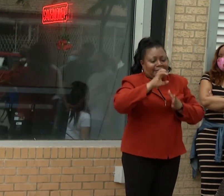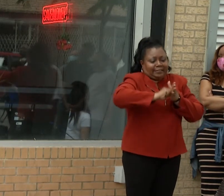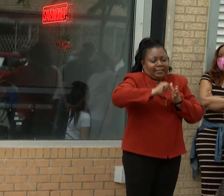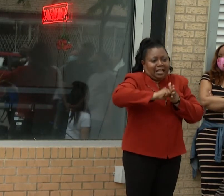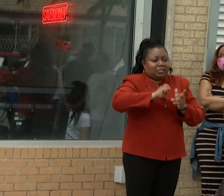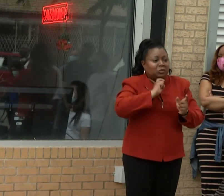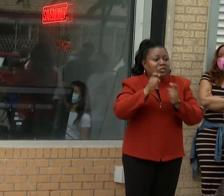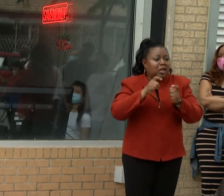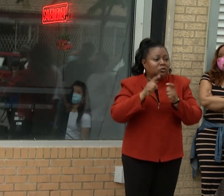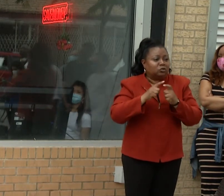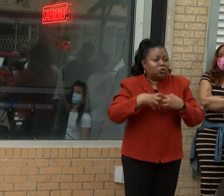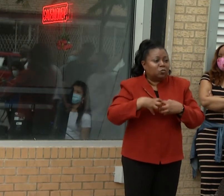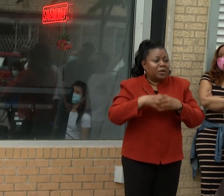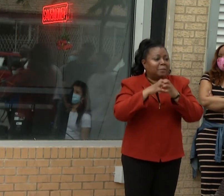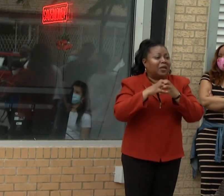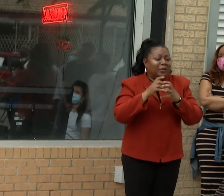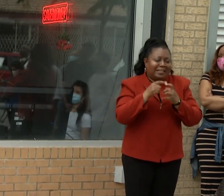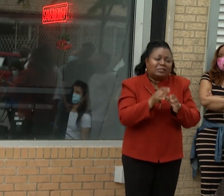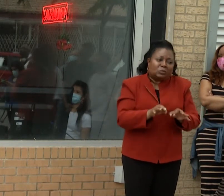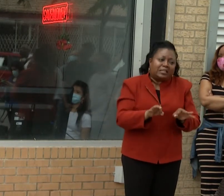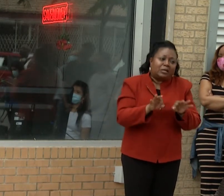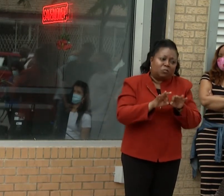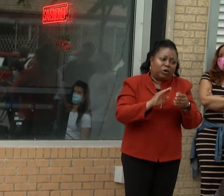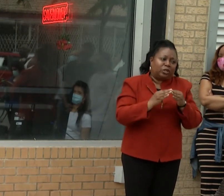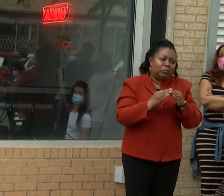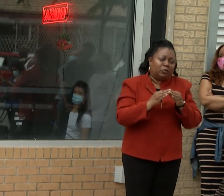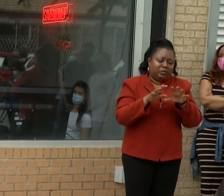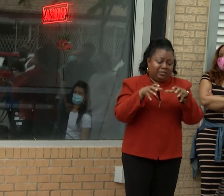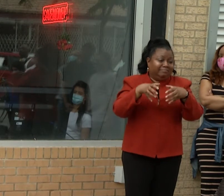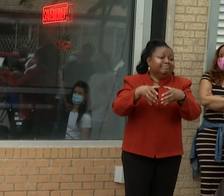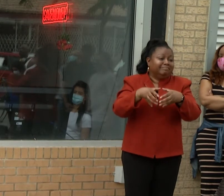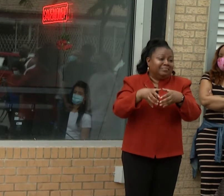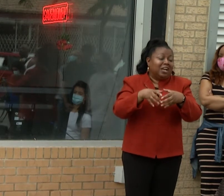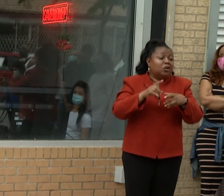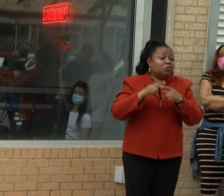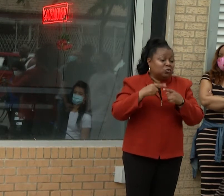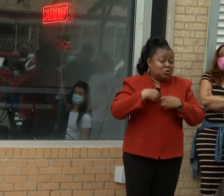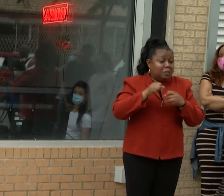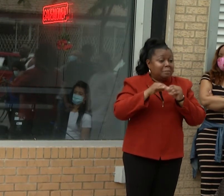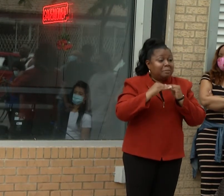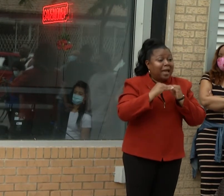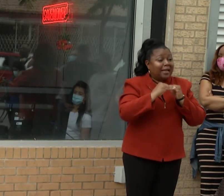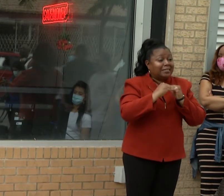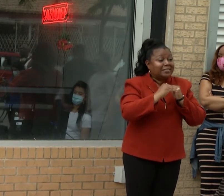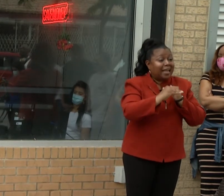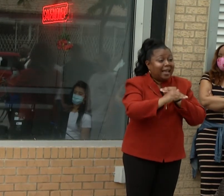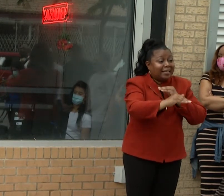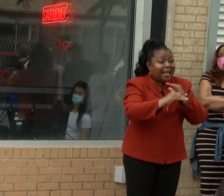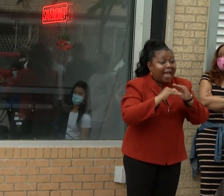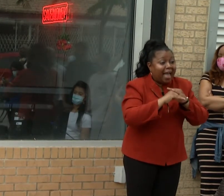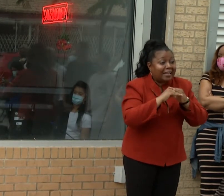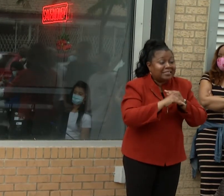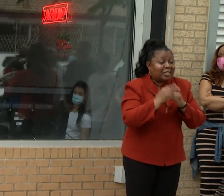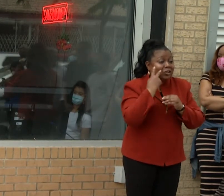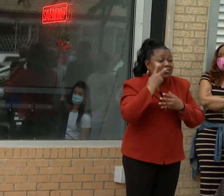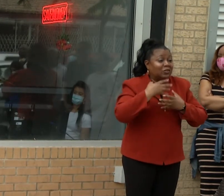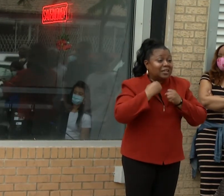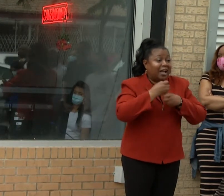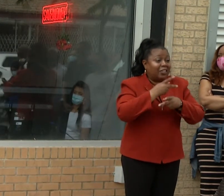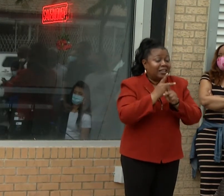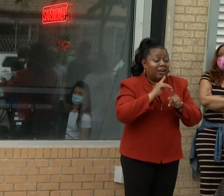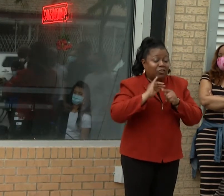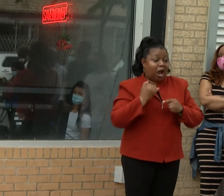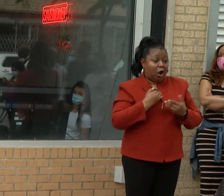tax-deductible donation to rebuild this important community fixture in order to maintain access to vision health care for